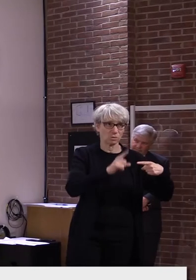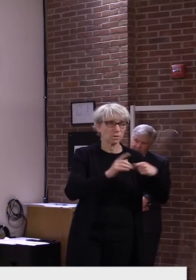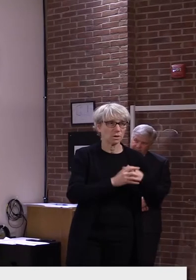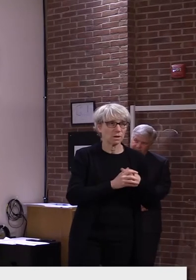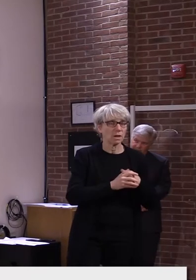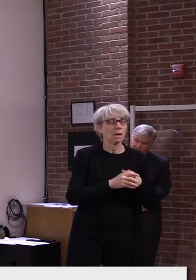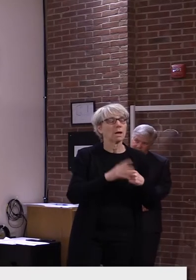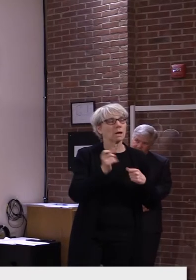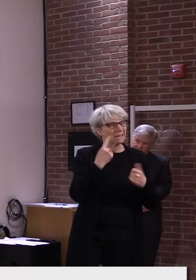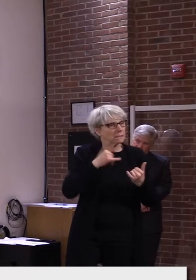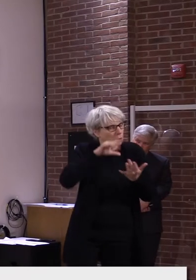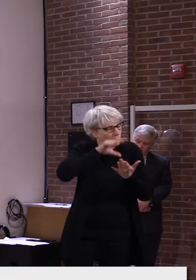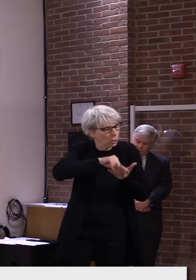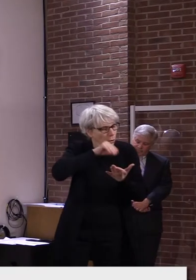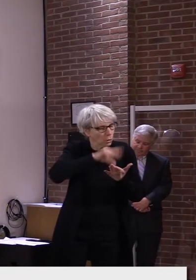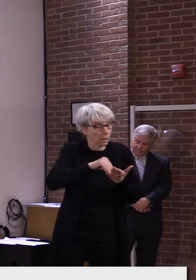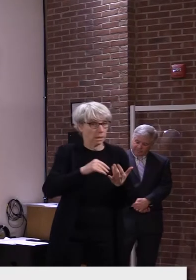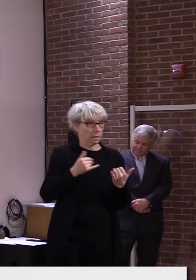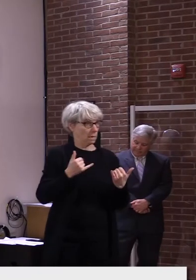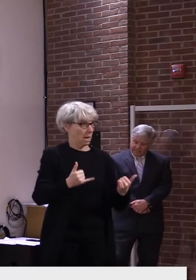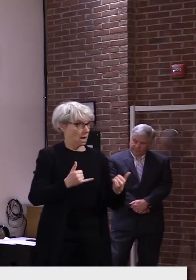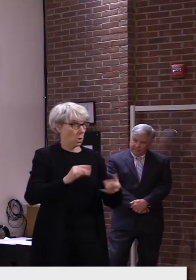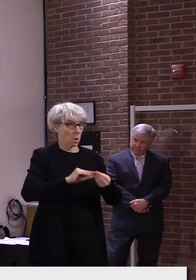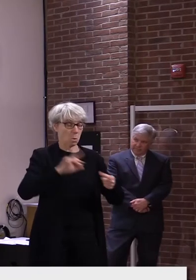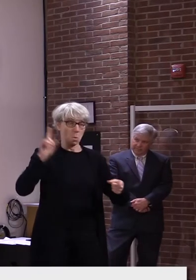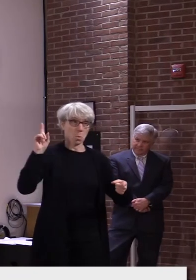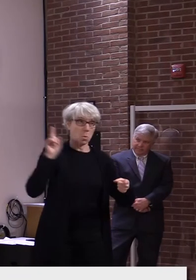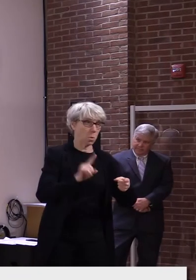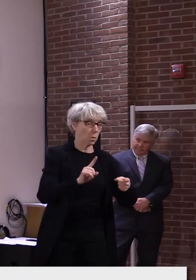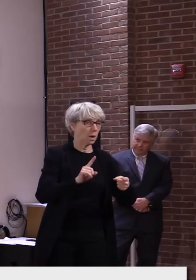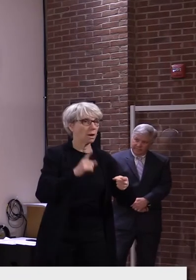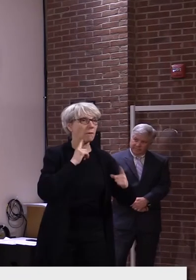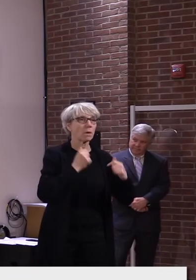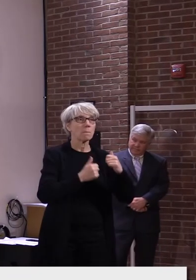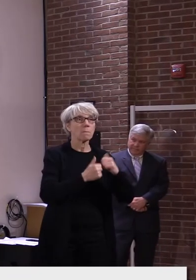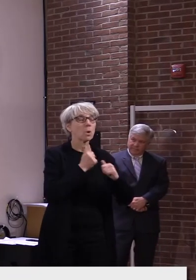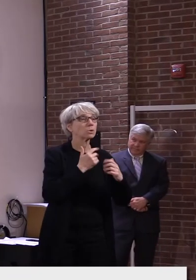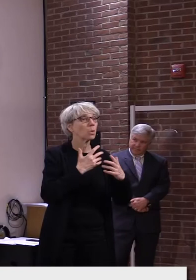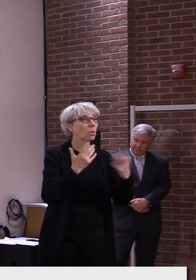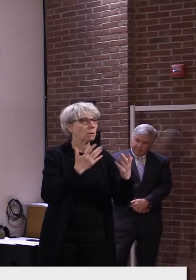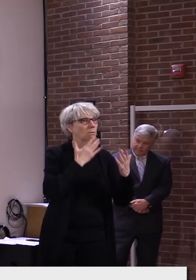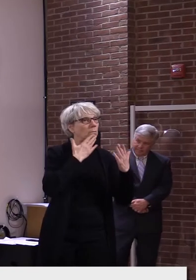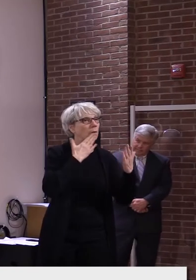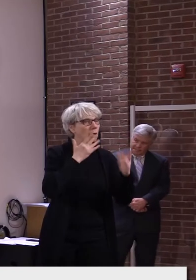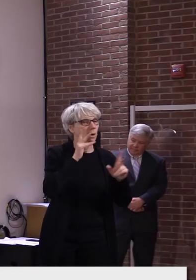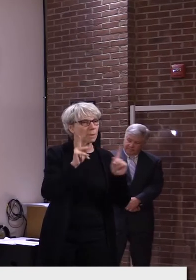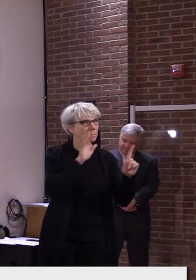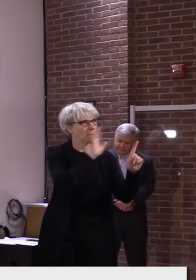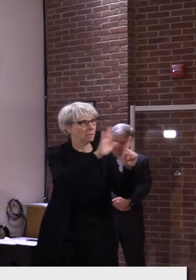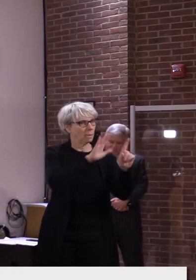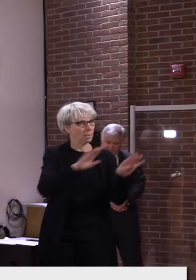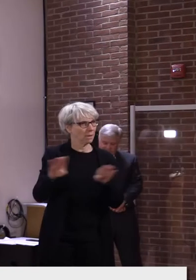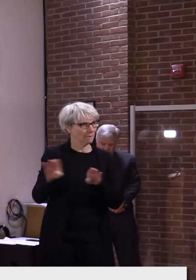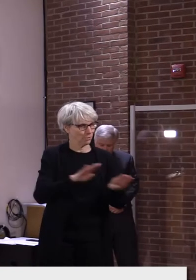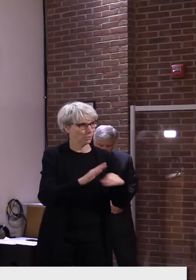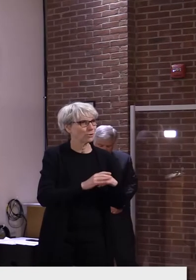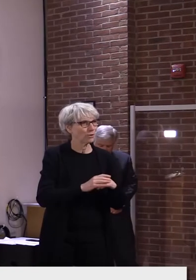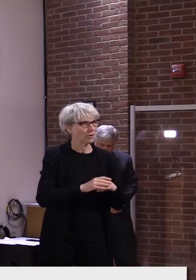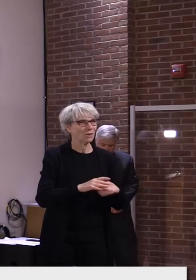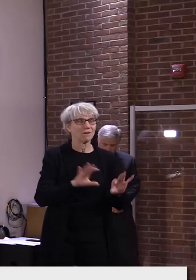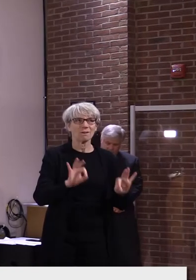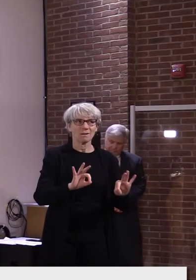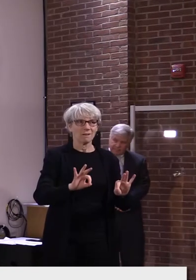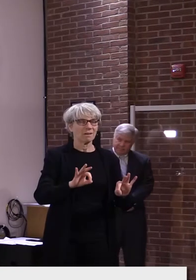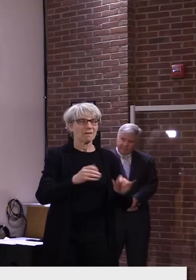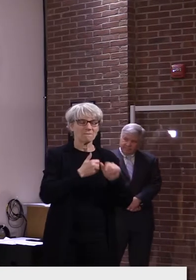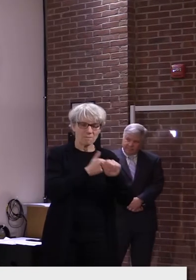the decrease we're seeing now, a lot of it is related to people's behaviors as we got into this lower